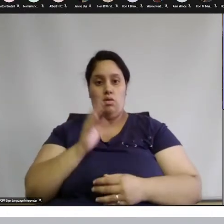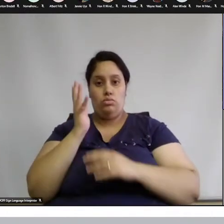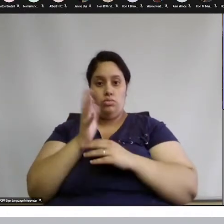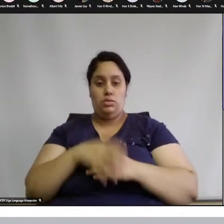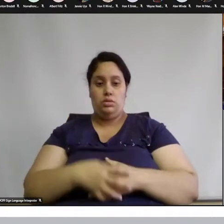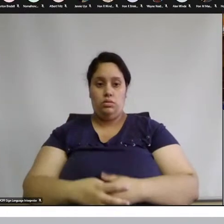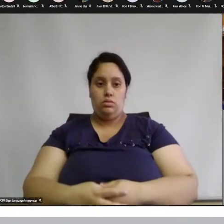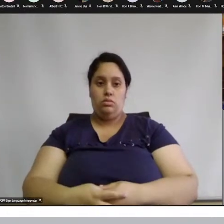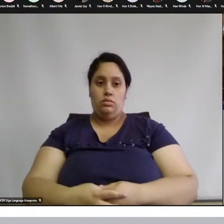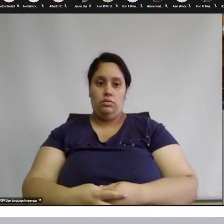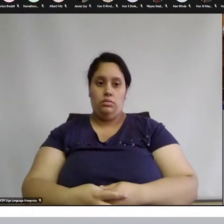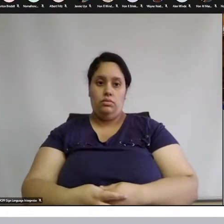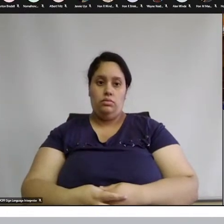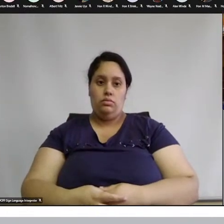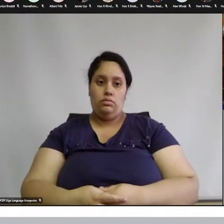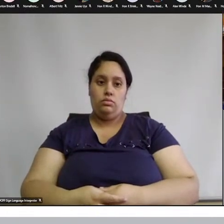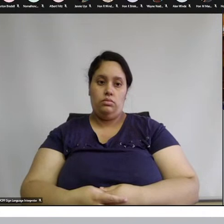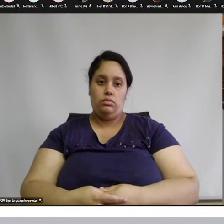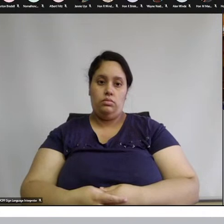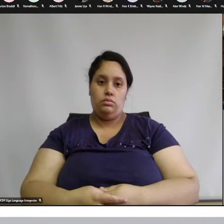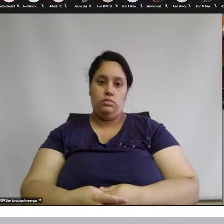speak?